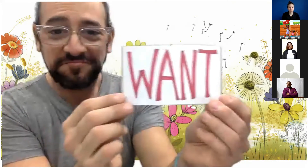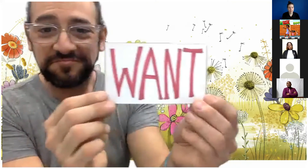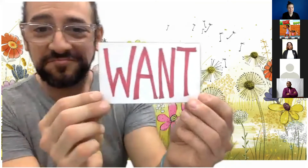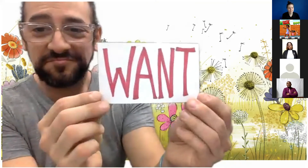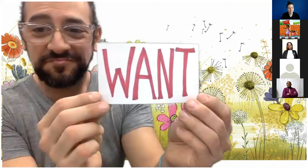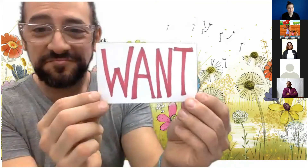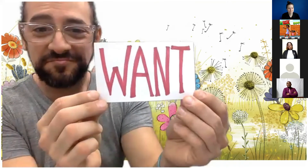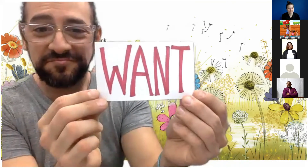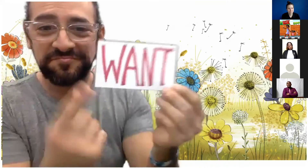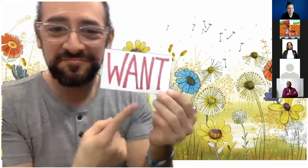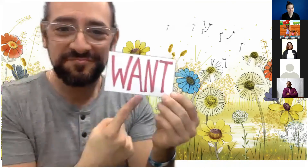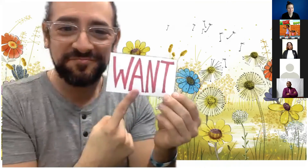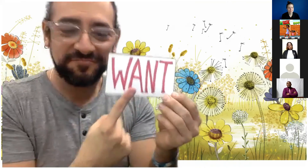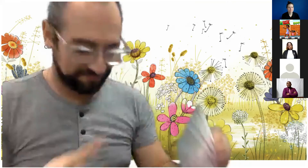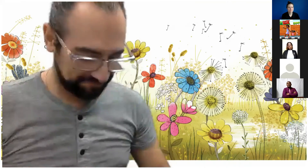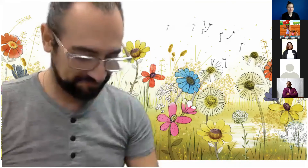Want